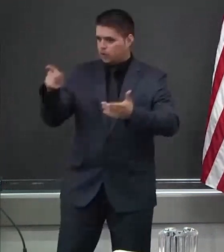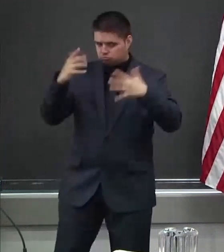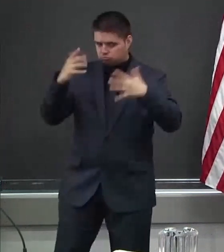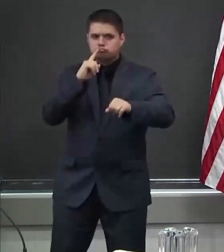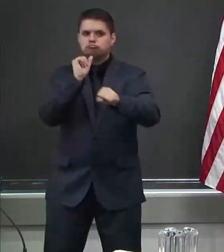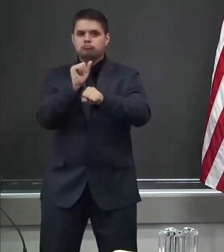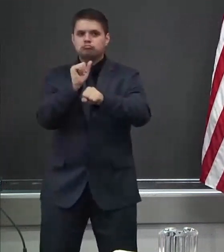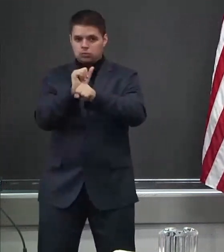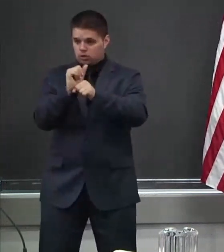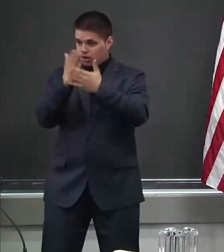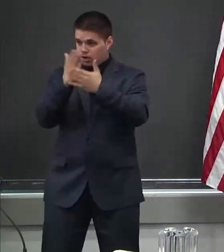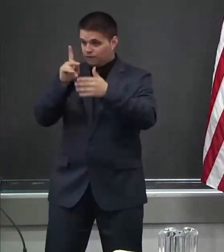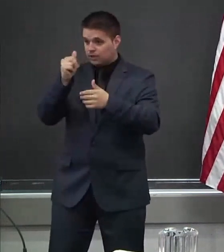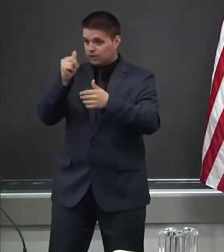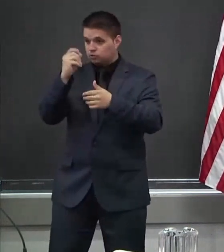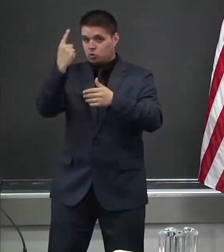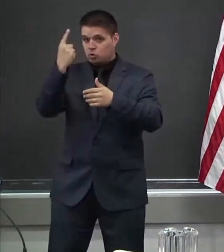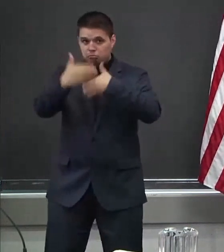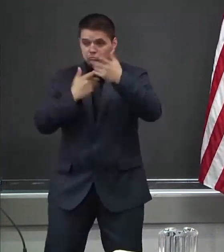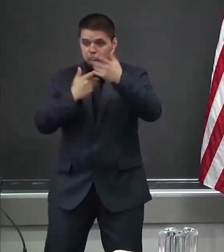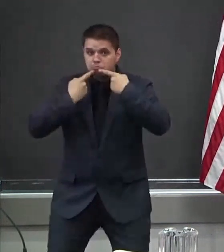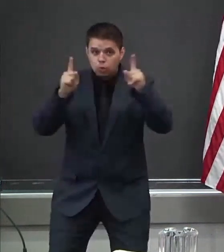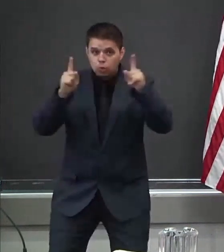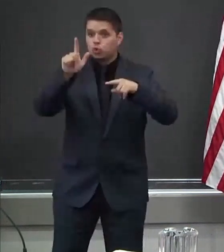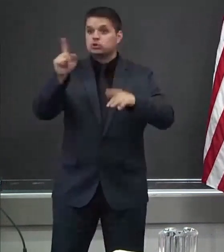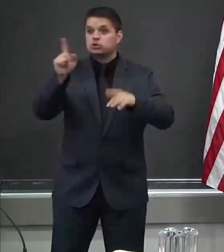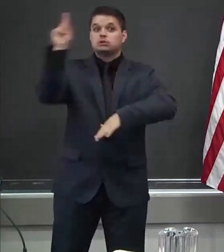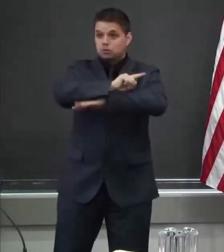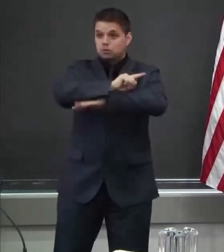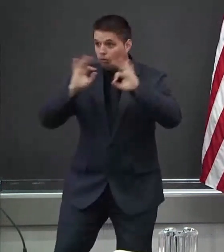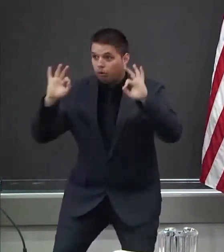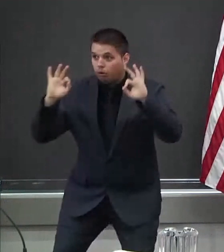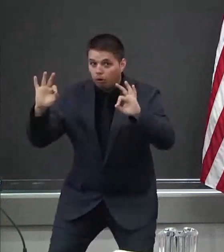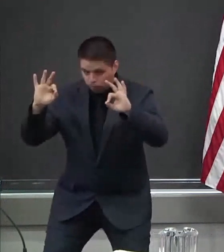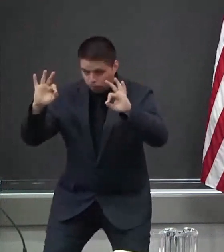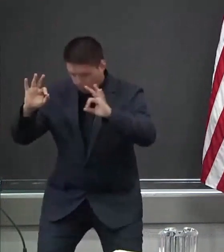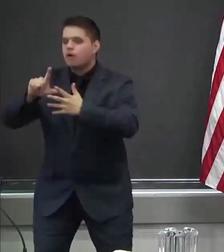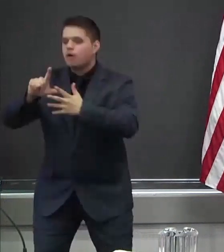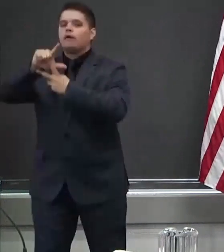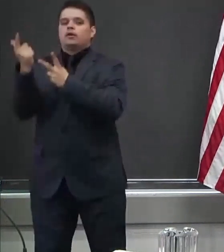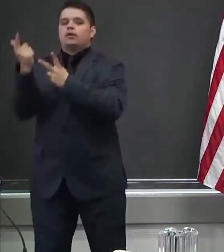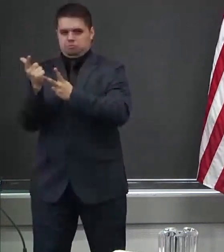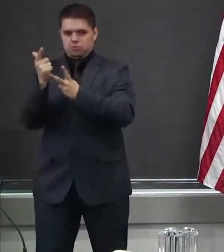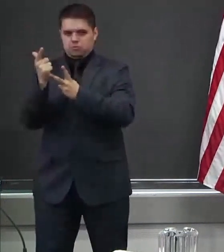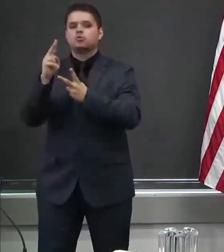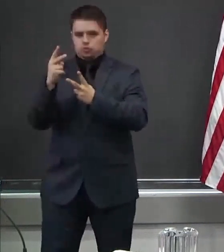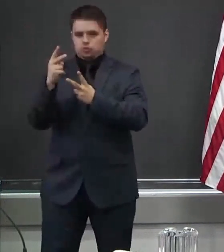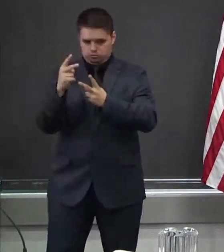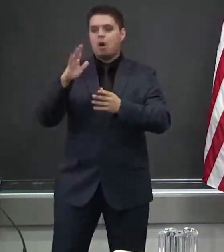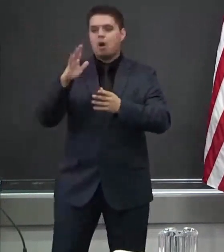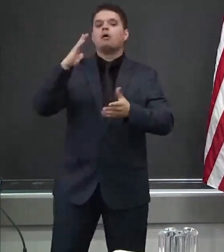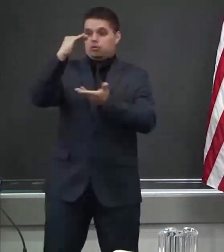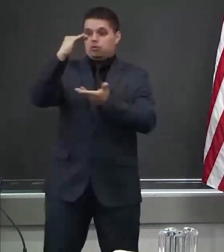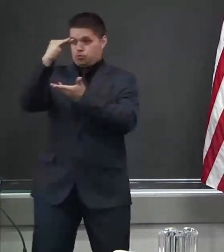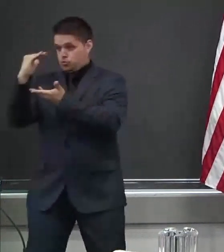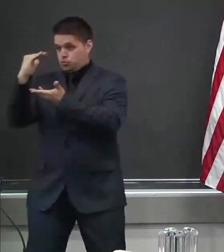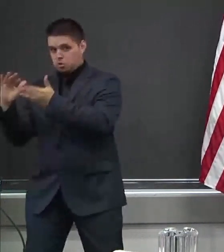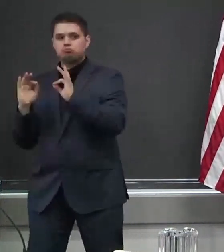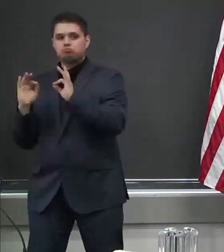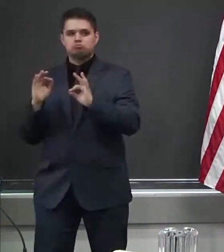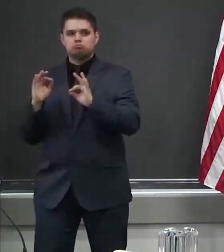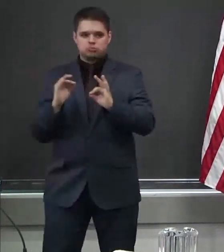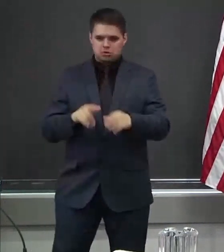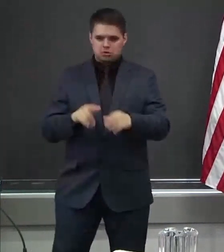least 21 days and are succeeding in controlling the spread of the virus. Dr. Sidelinger will outline